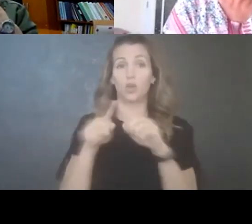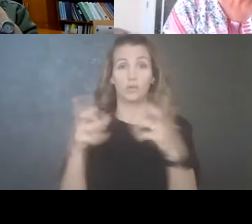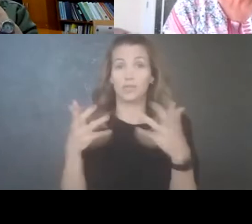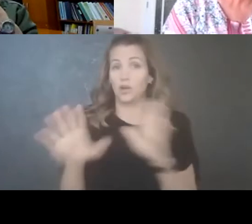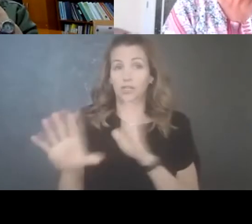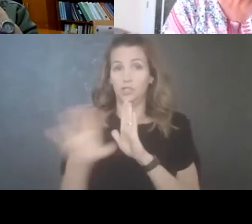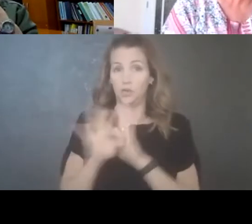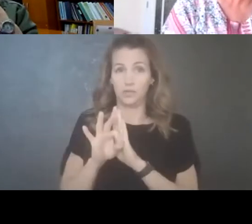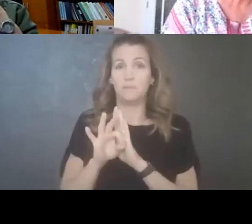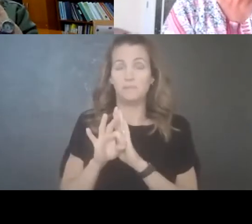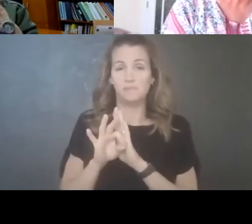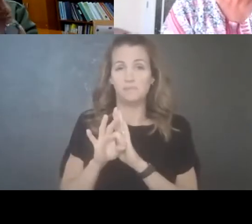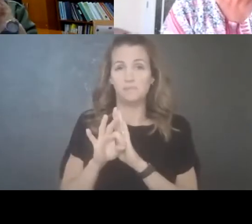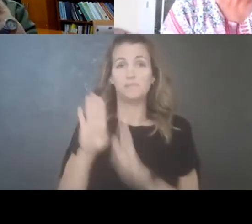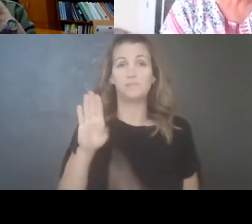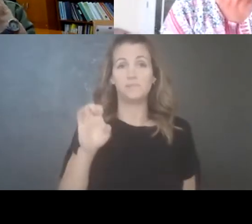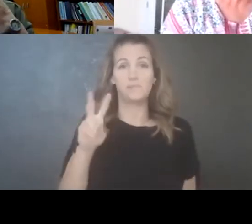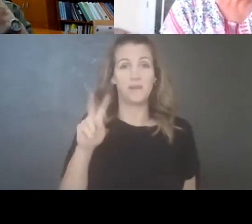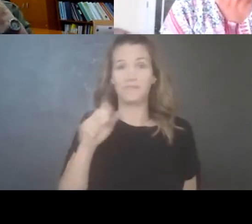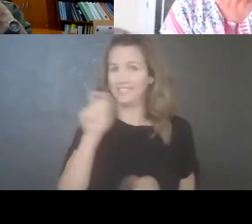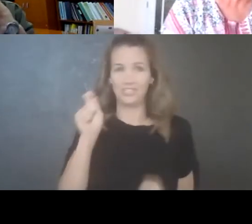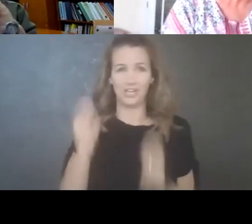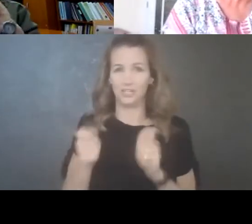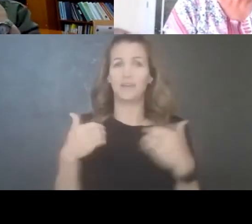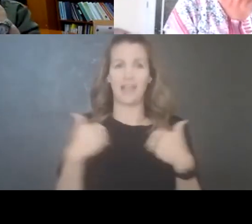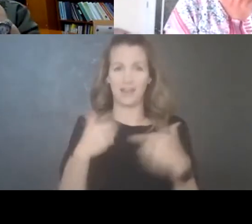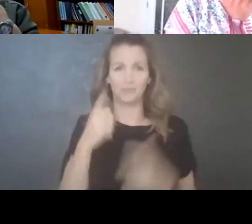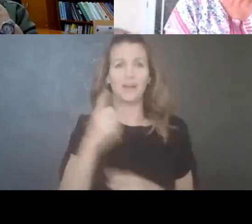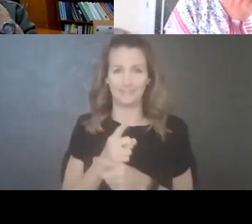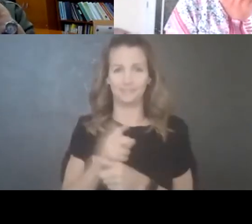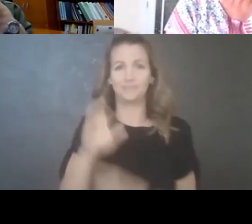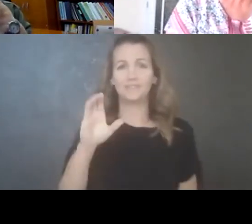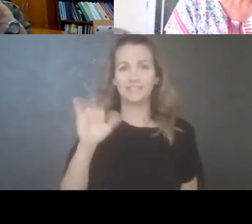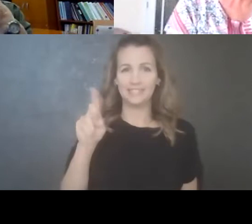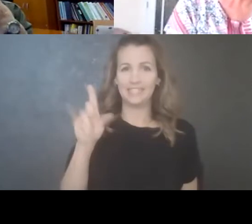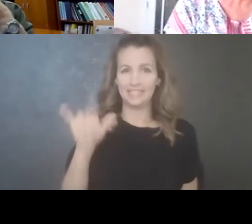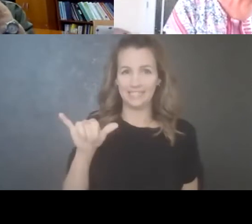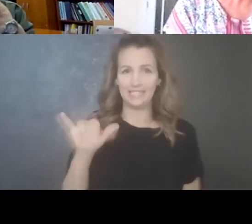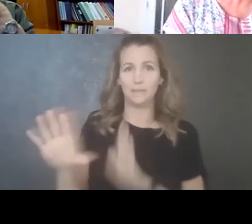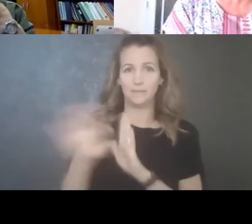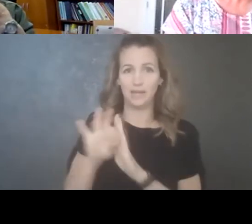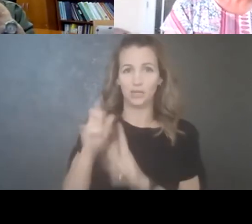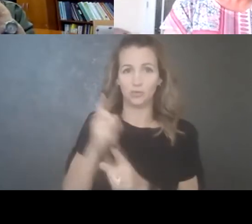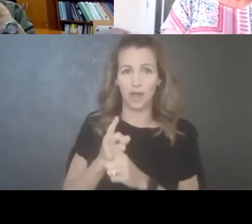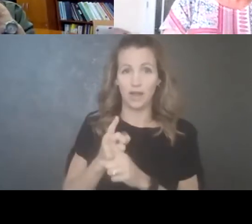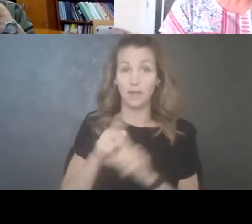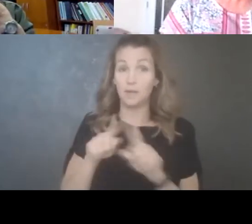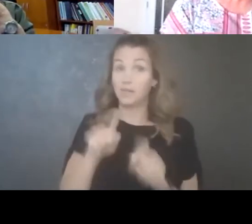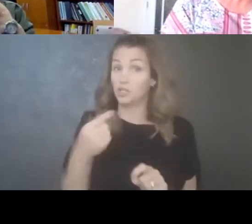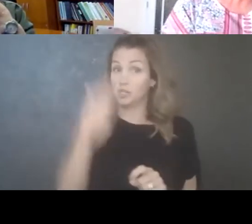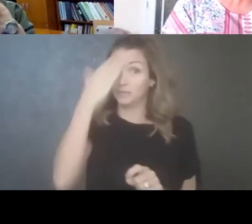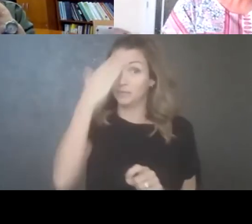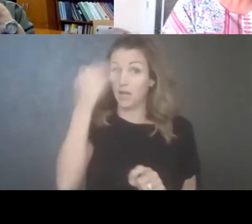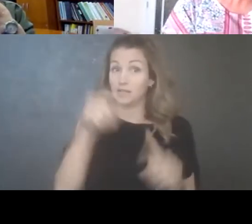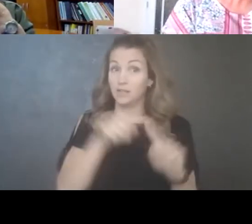and Bevan didn't change it because we had that circle. Cindy had it right. But just because that circle was there,